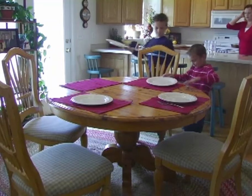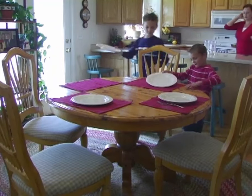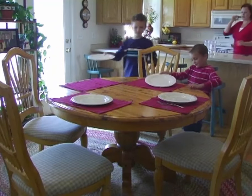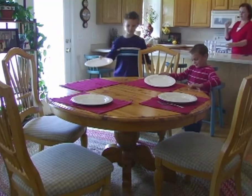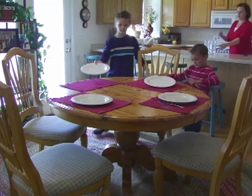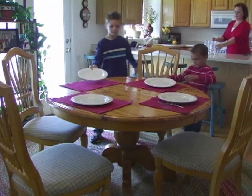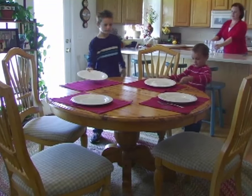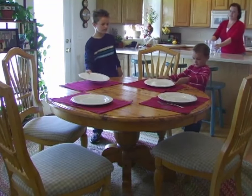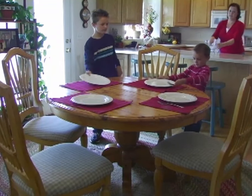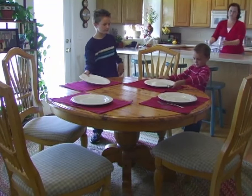Set the table.